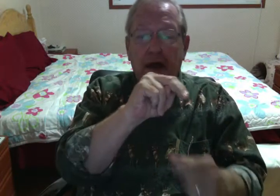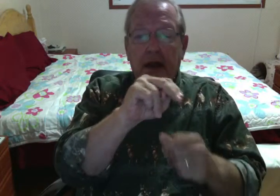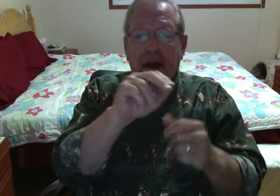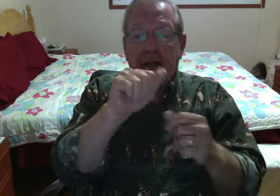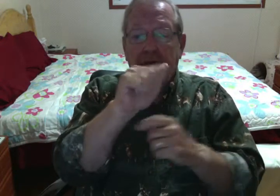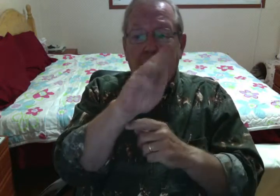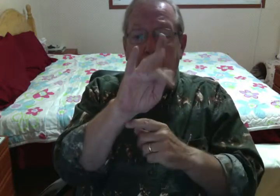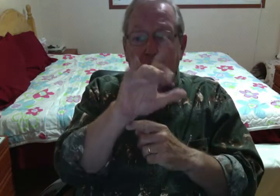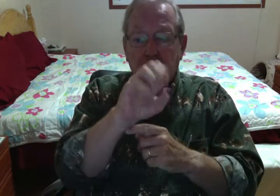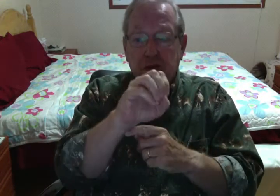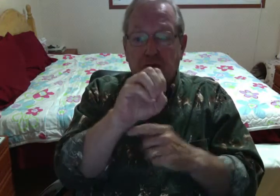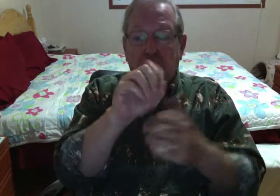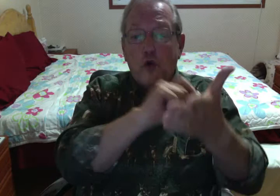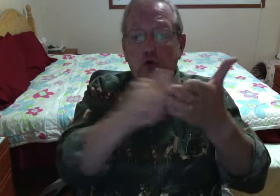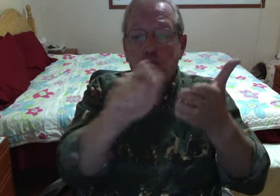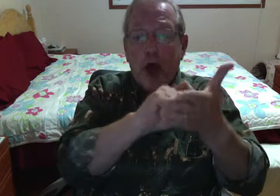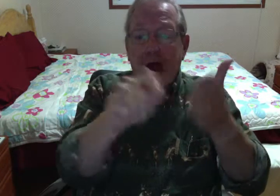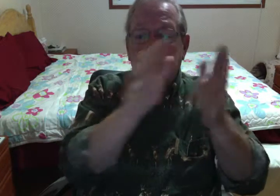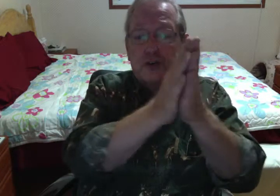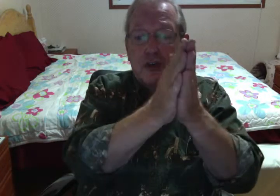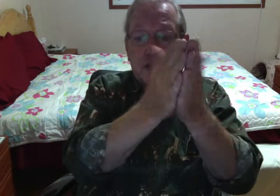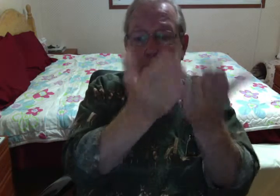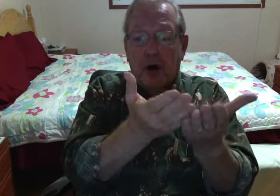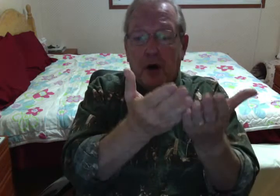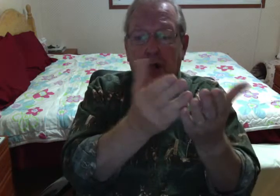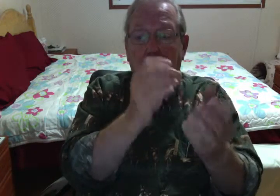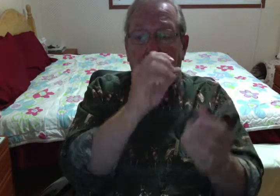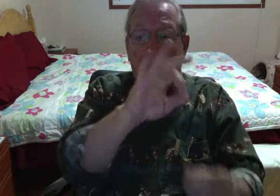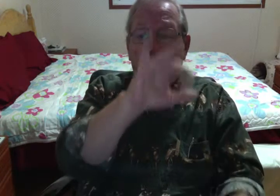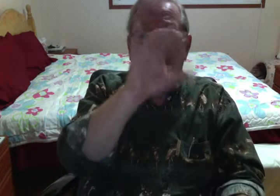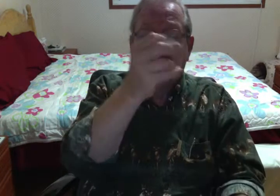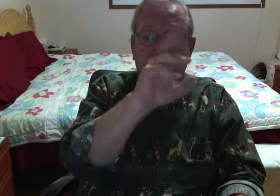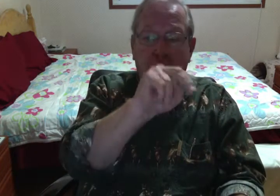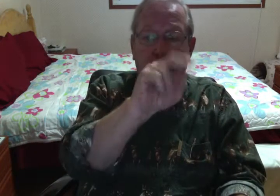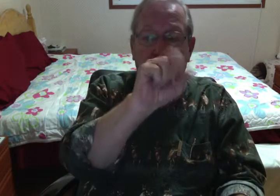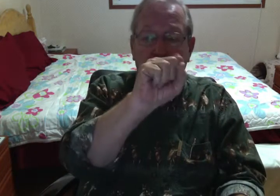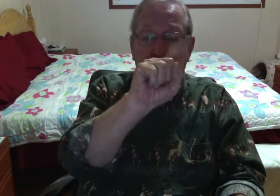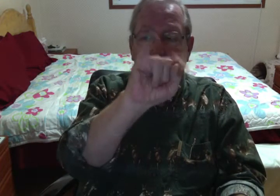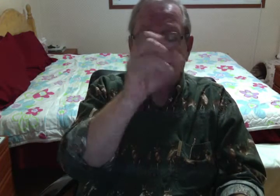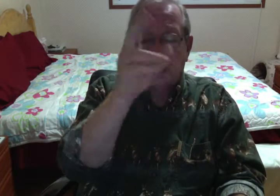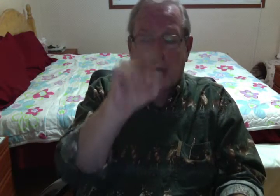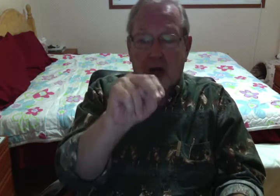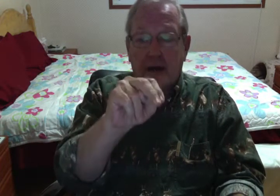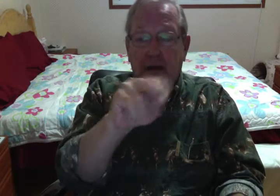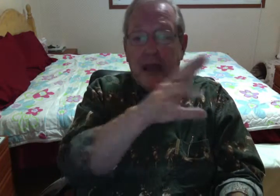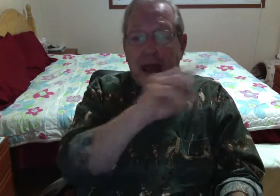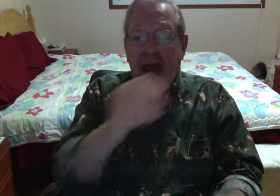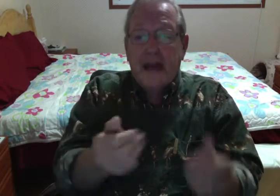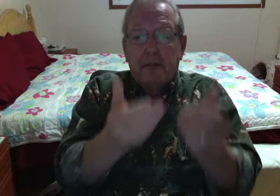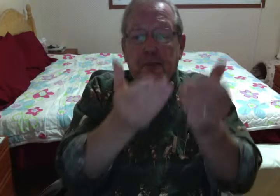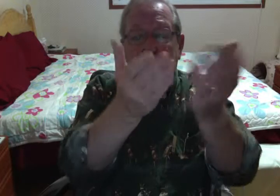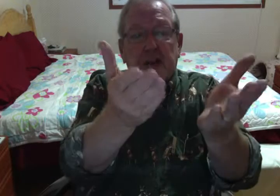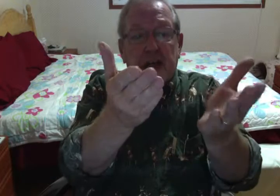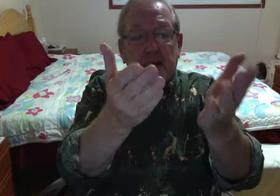the Apostle, writes this book of John, St. John, and he presents